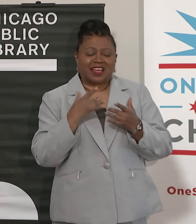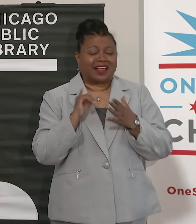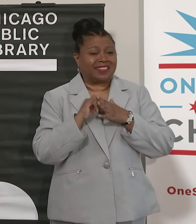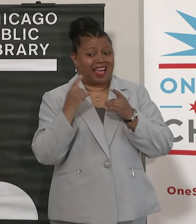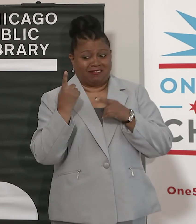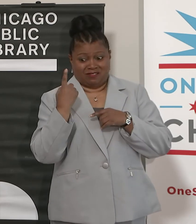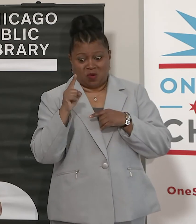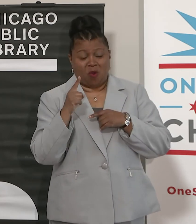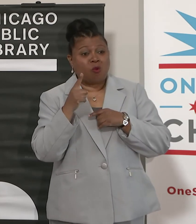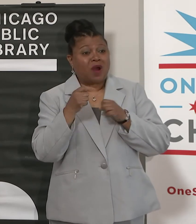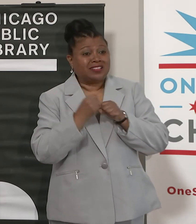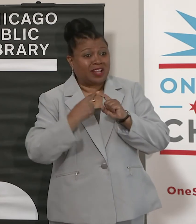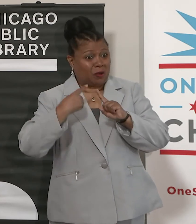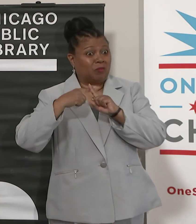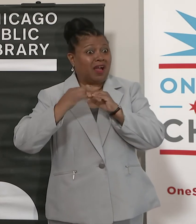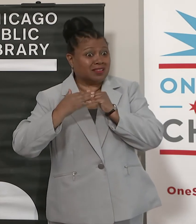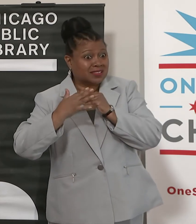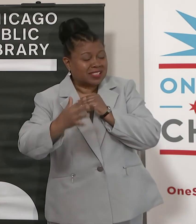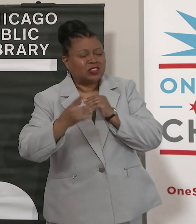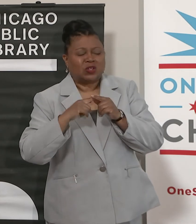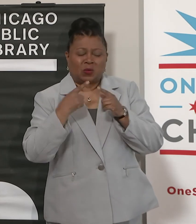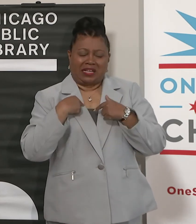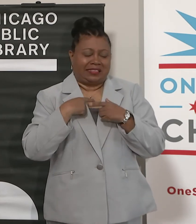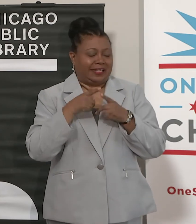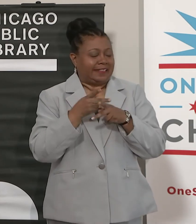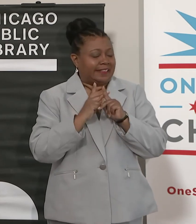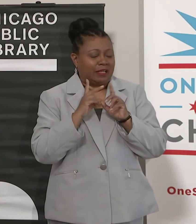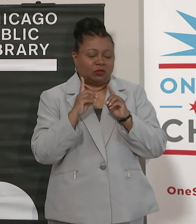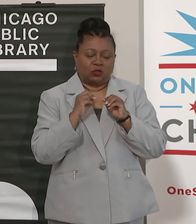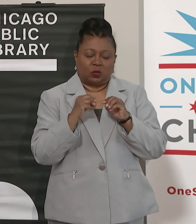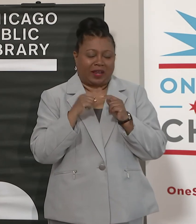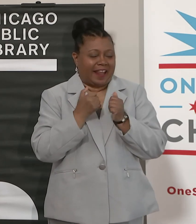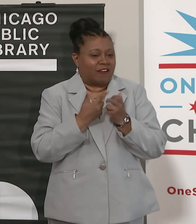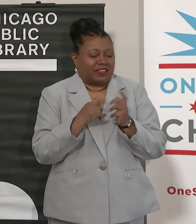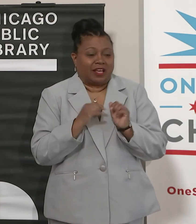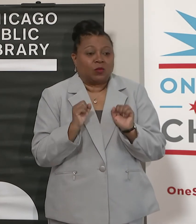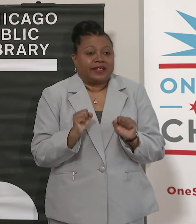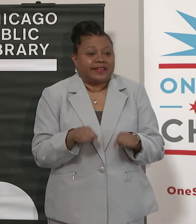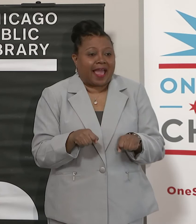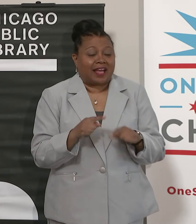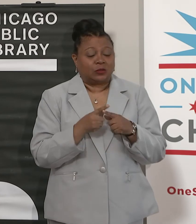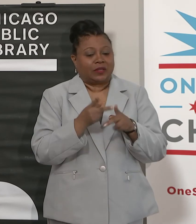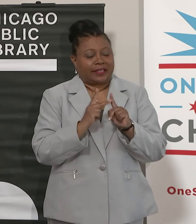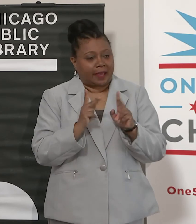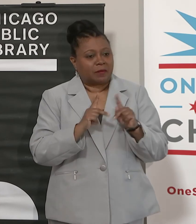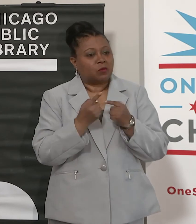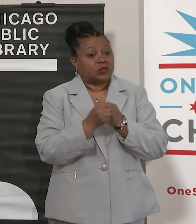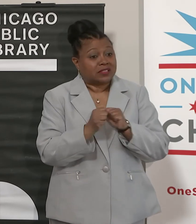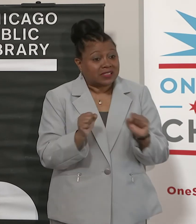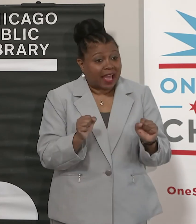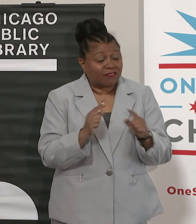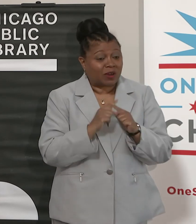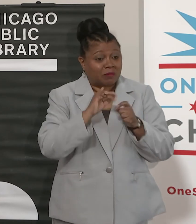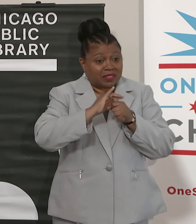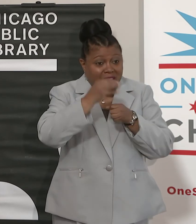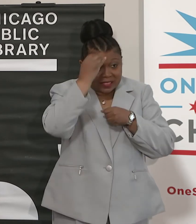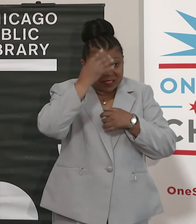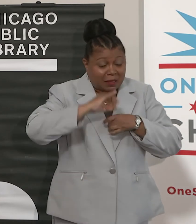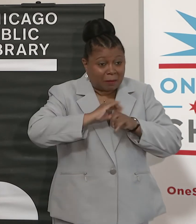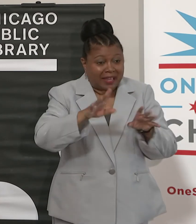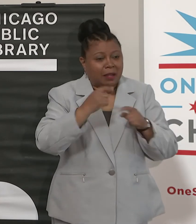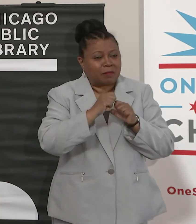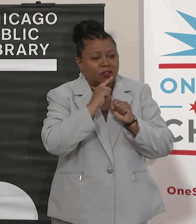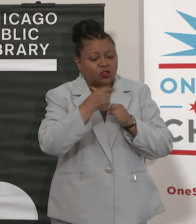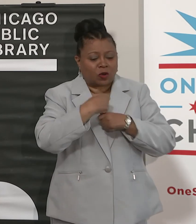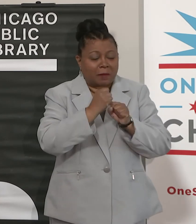it for a year plus. So we've got to just keep doing everything that we can to keep people safe from the pandemic, make sure